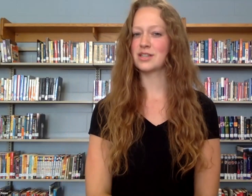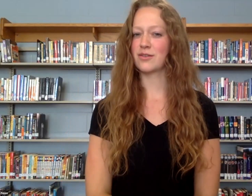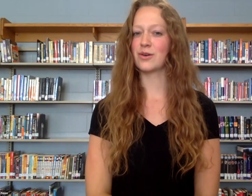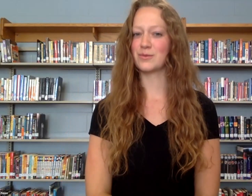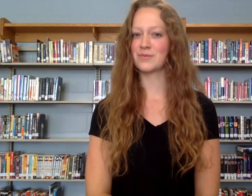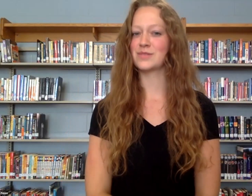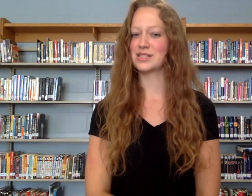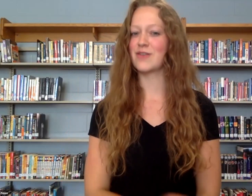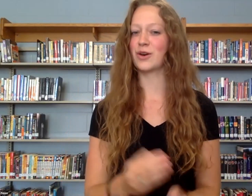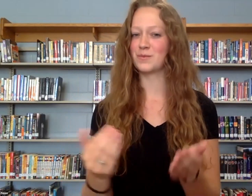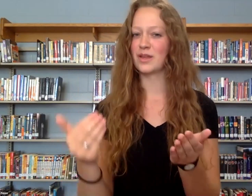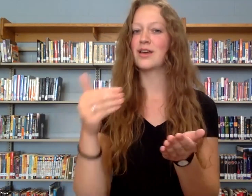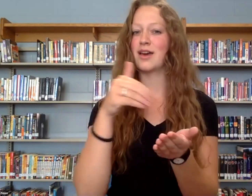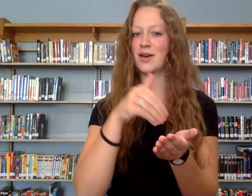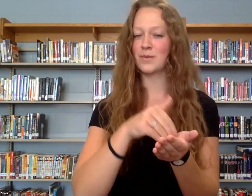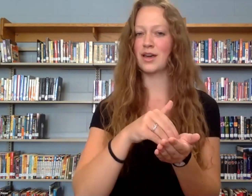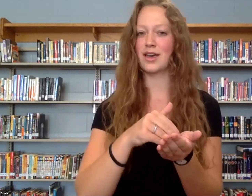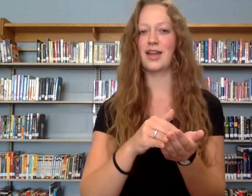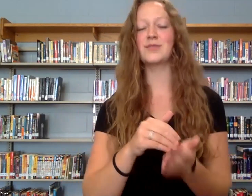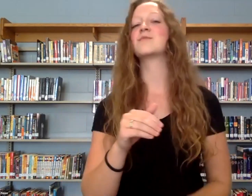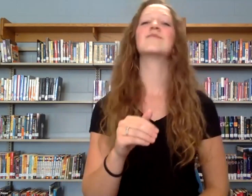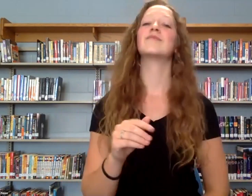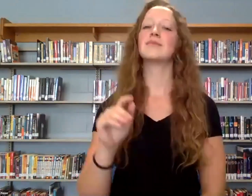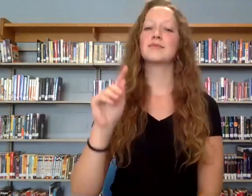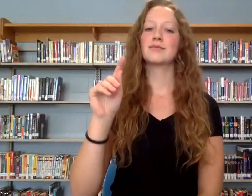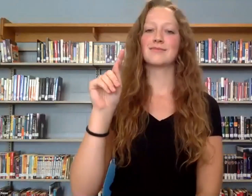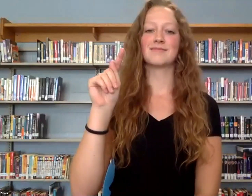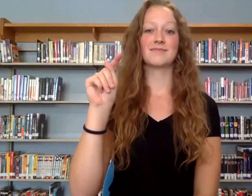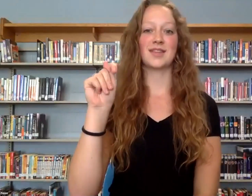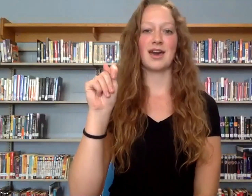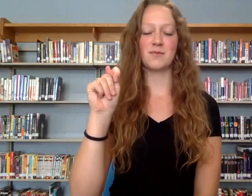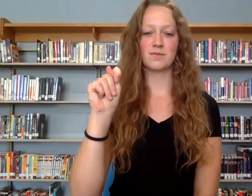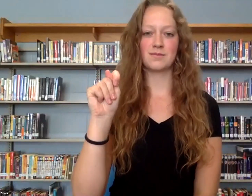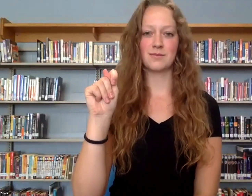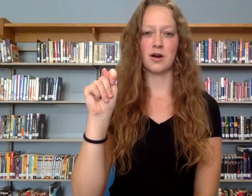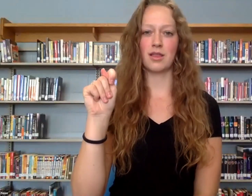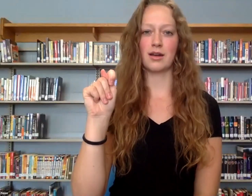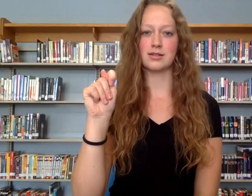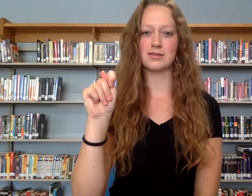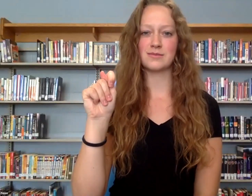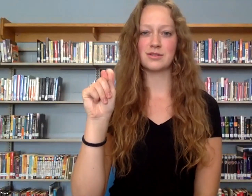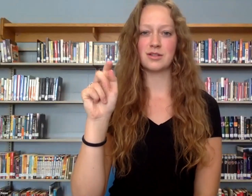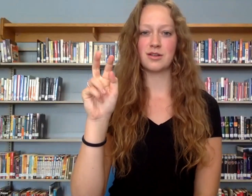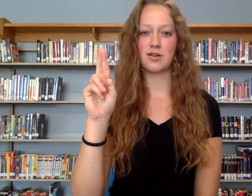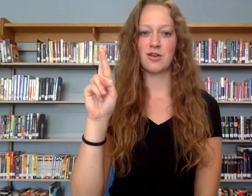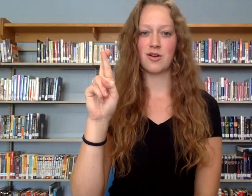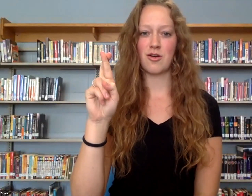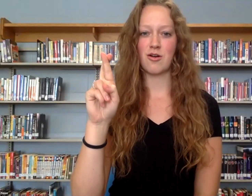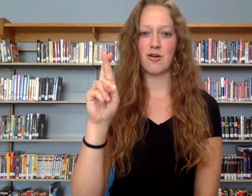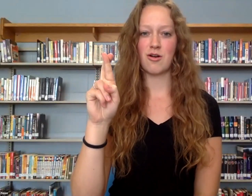Oh, no one's answering yet. They're all thinking. Get It's a hard one. Okay. Hard letters. Okay.